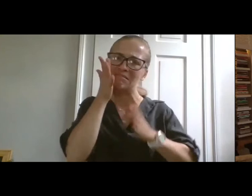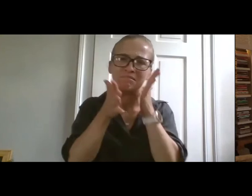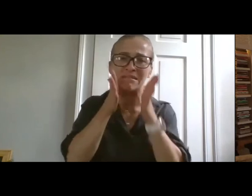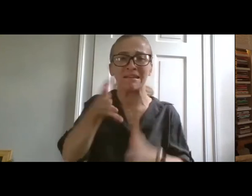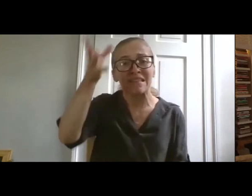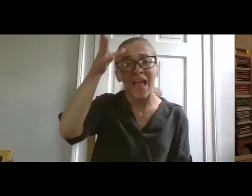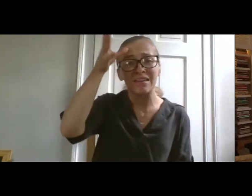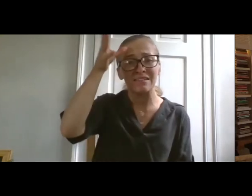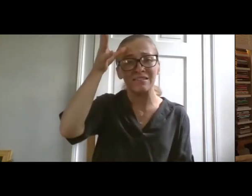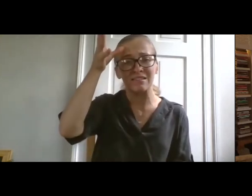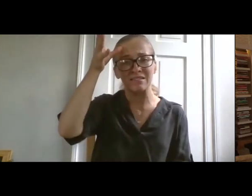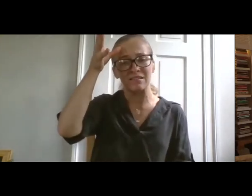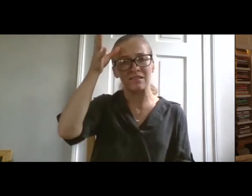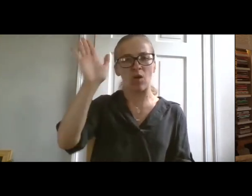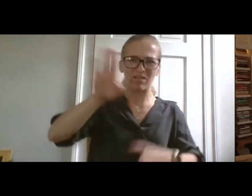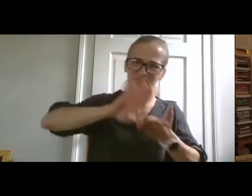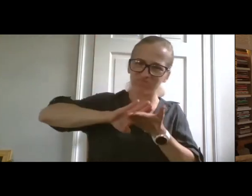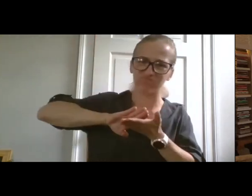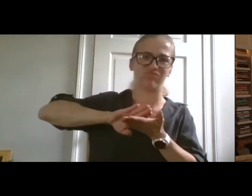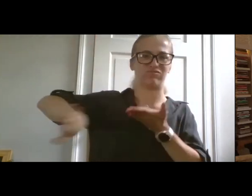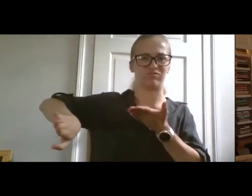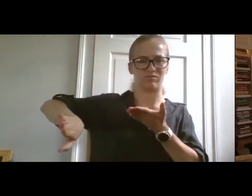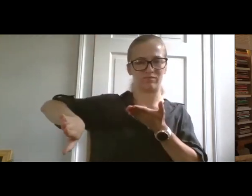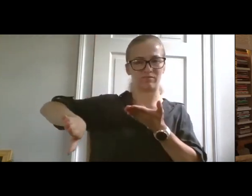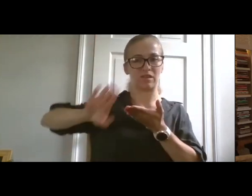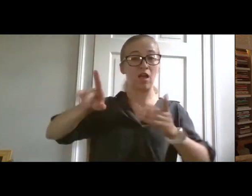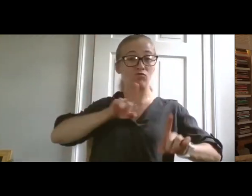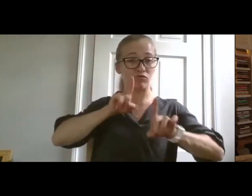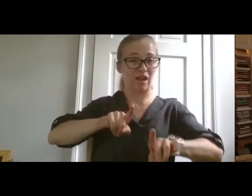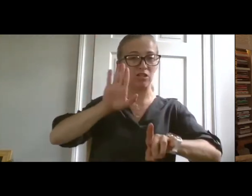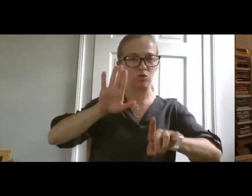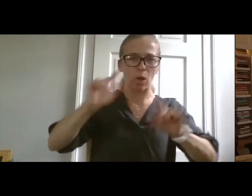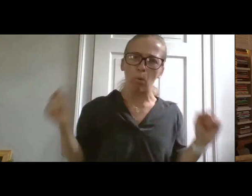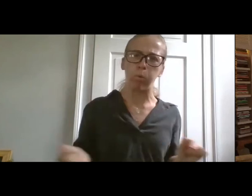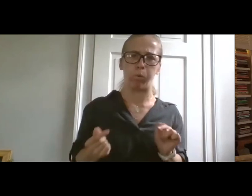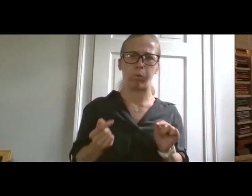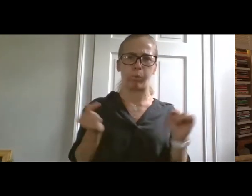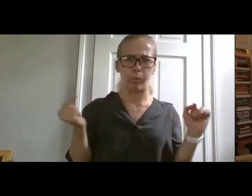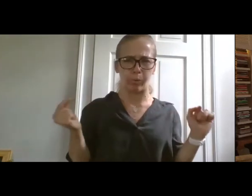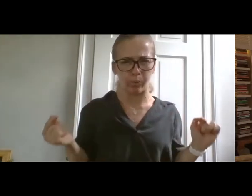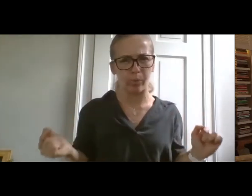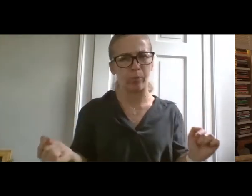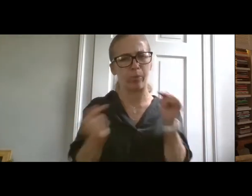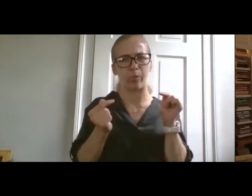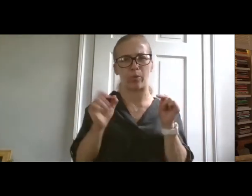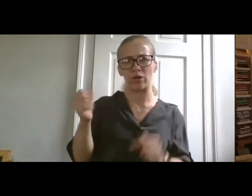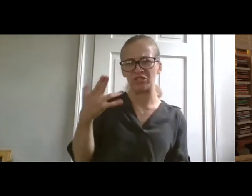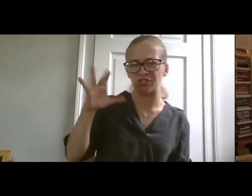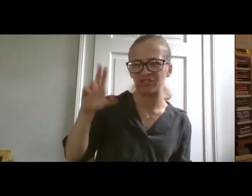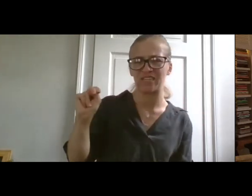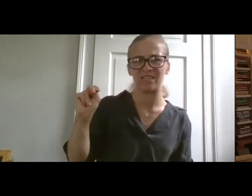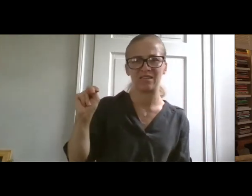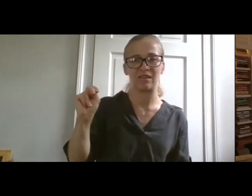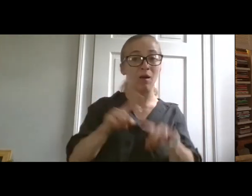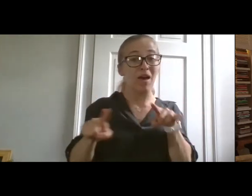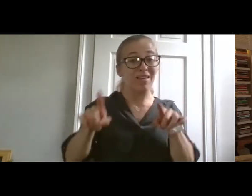say, and he'll push me away. His reaction will hurt like a wound between my knee and my foot, but at the